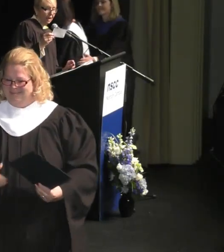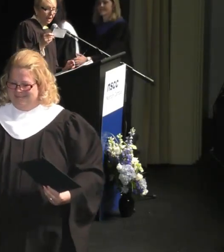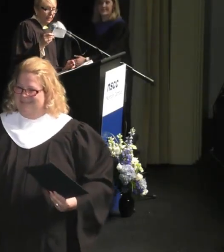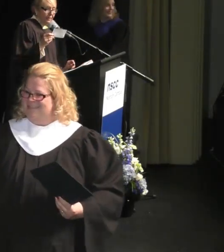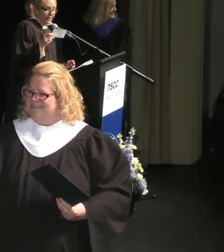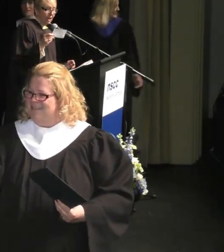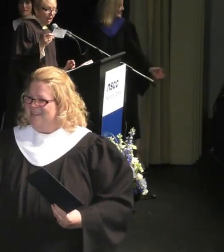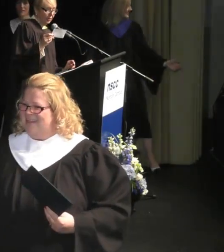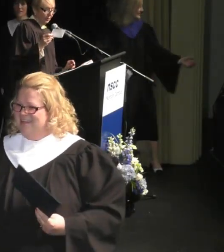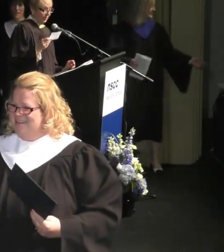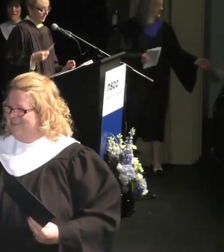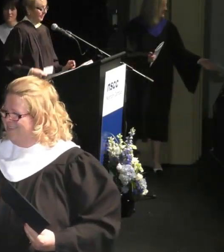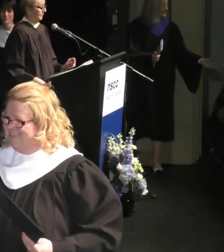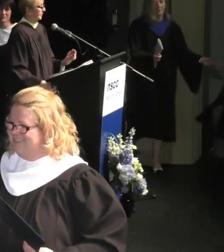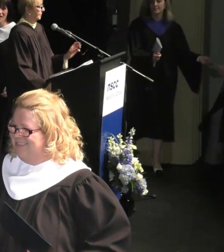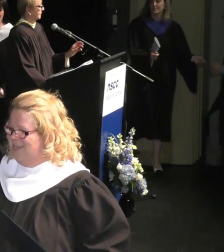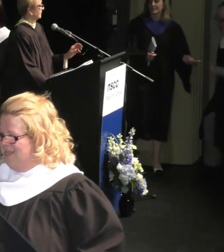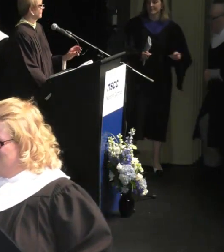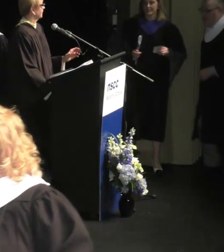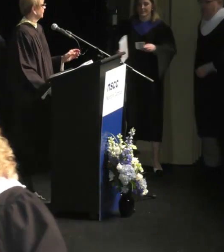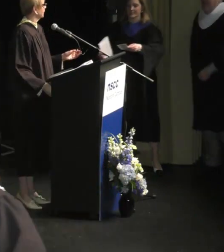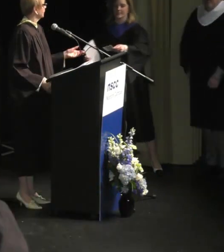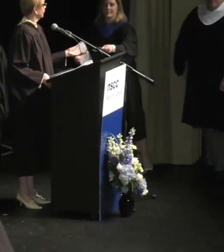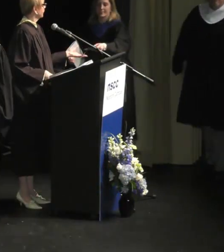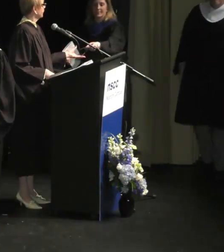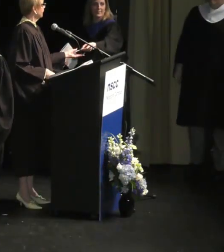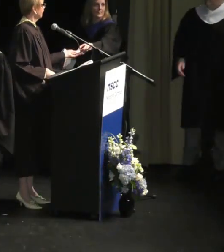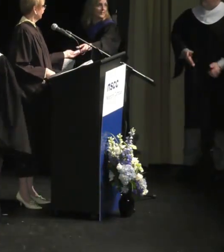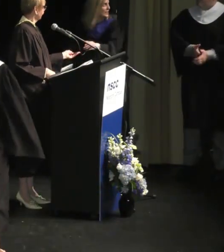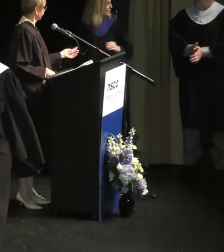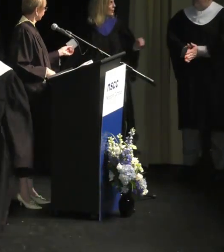Tia Collins, honors.